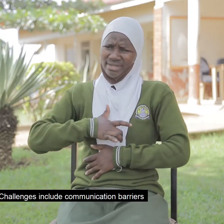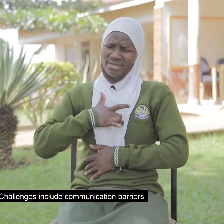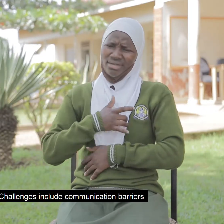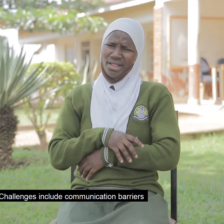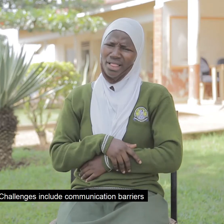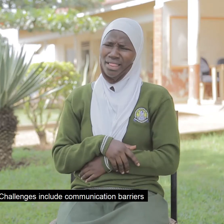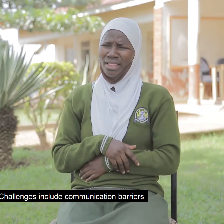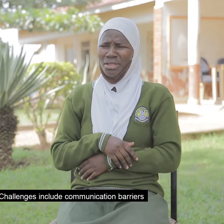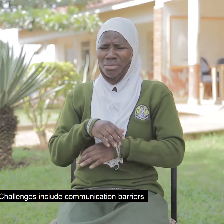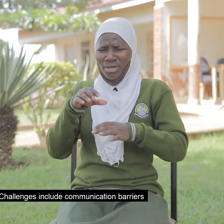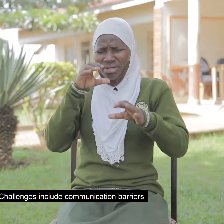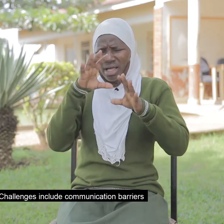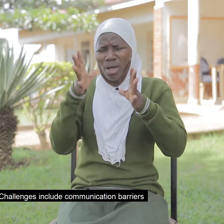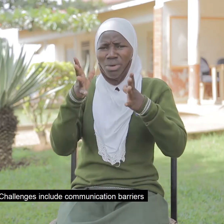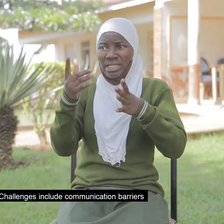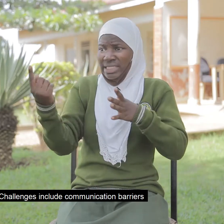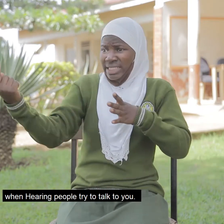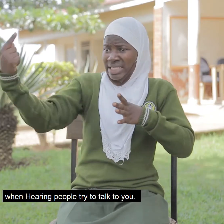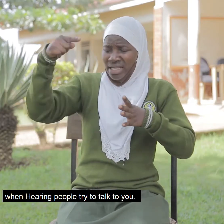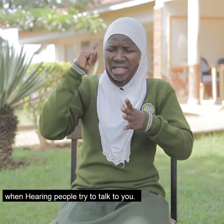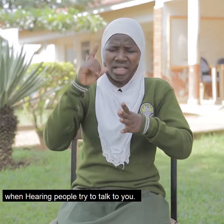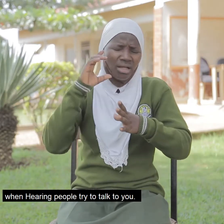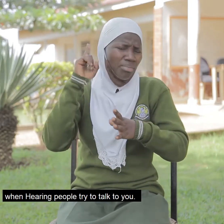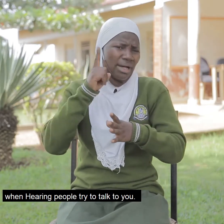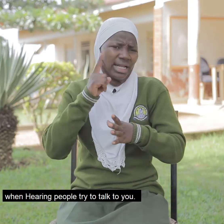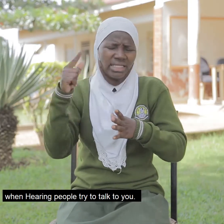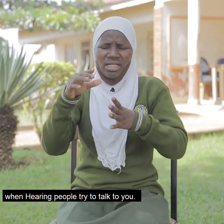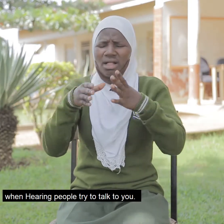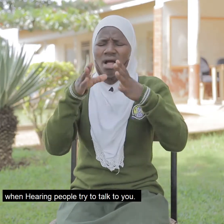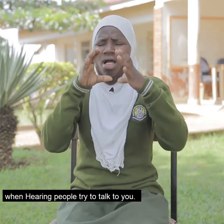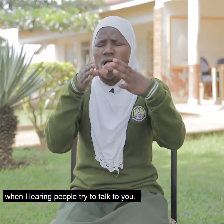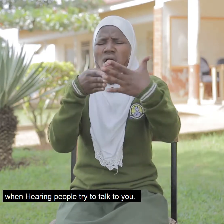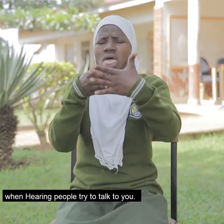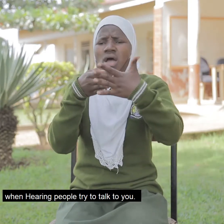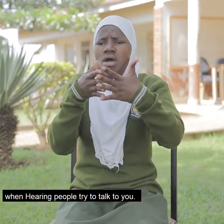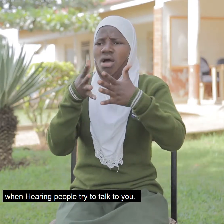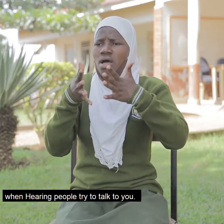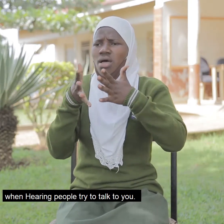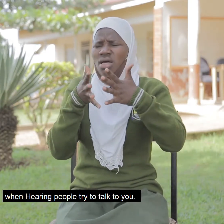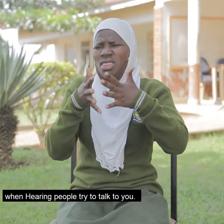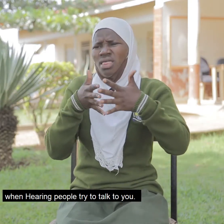Challenges include communication barriers when hearing people try to talk to you.